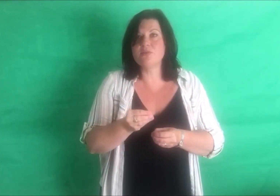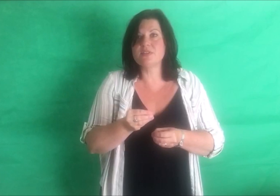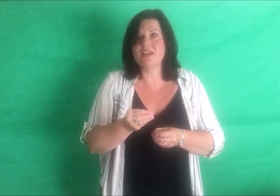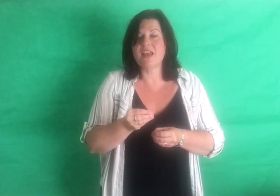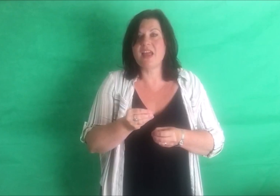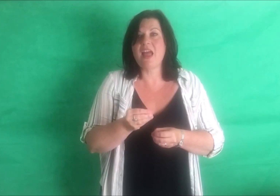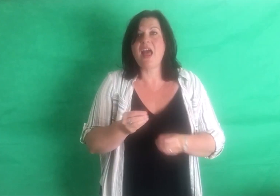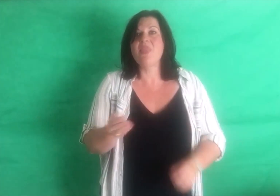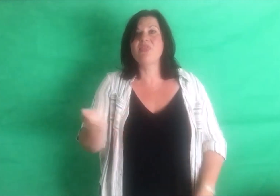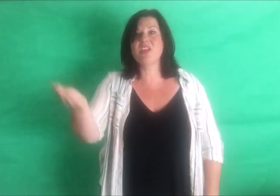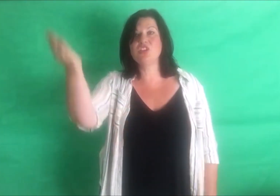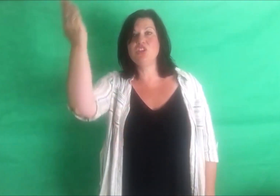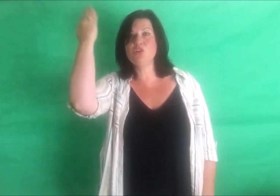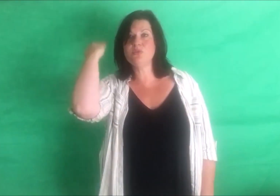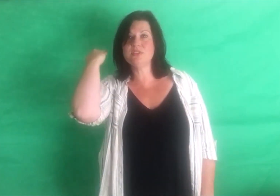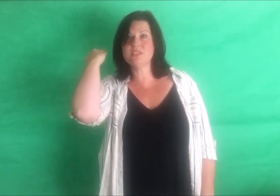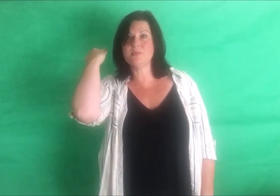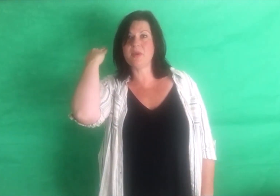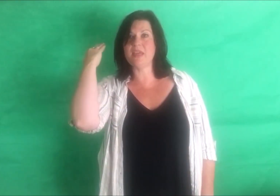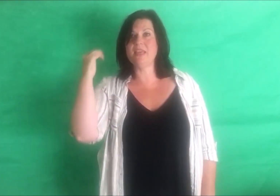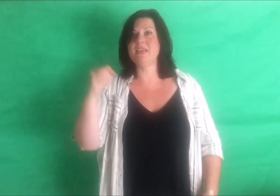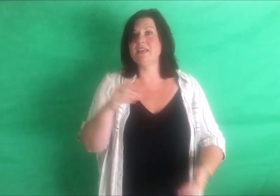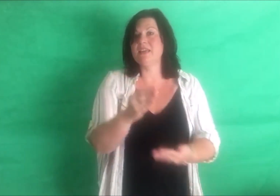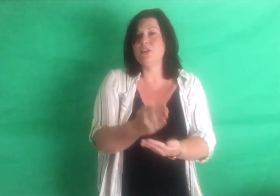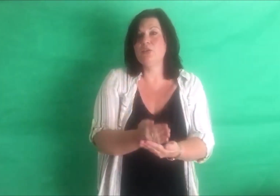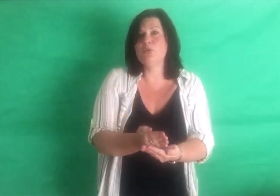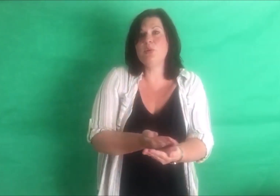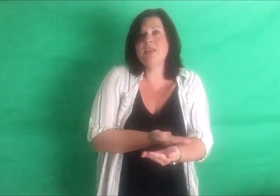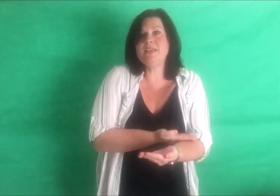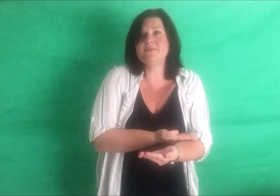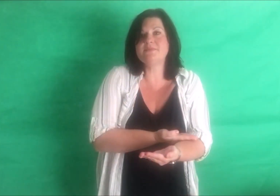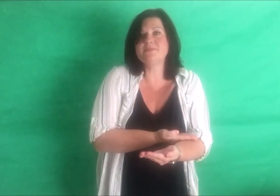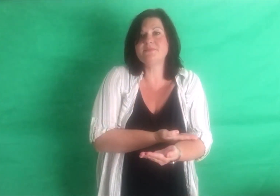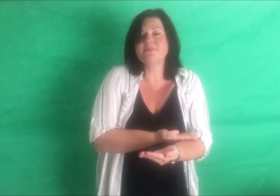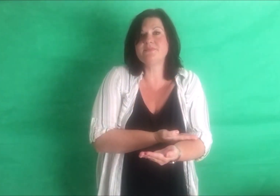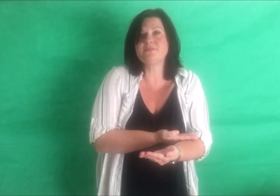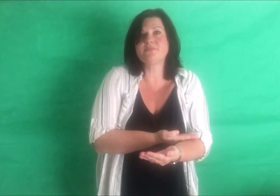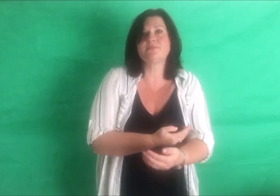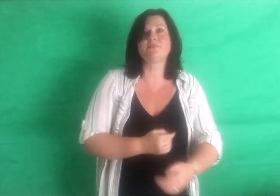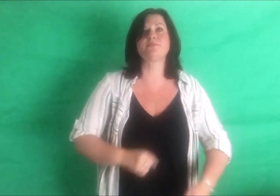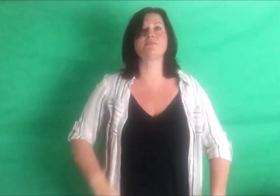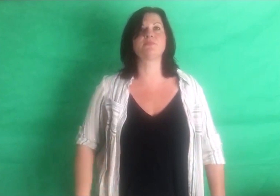tomatoes that used to be green.